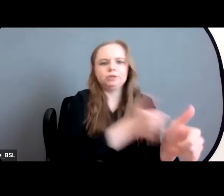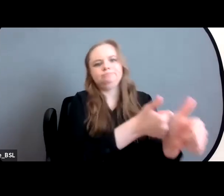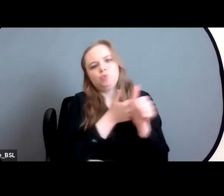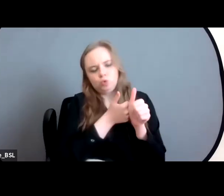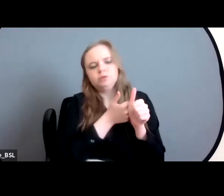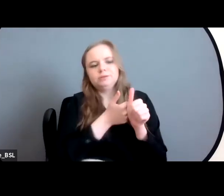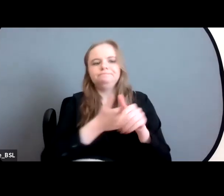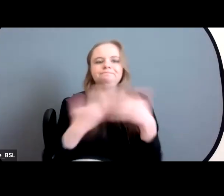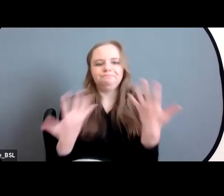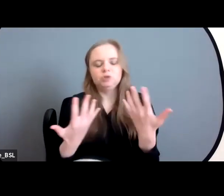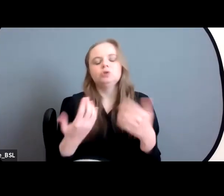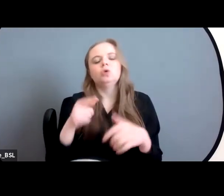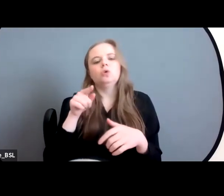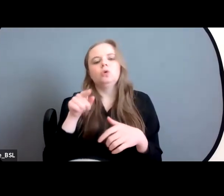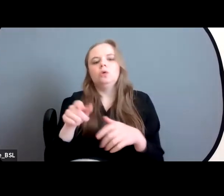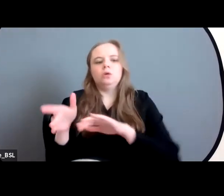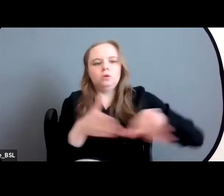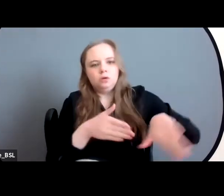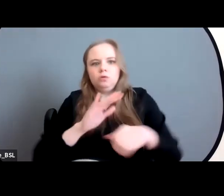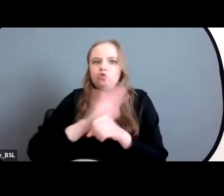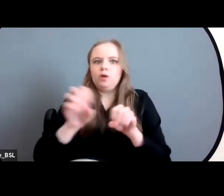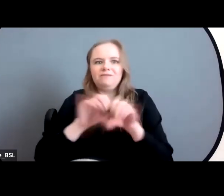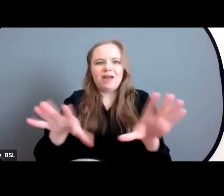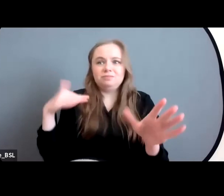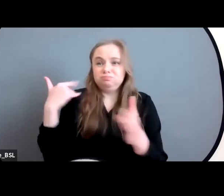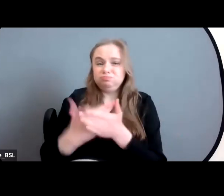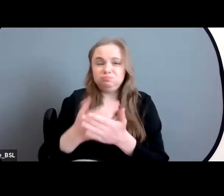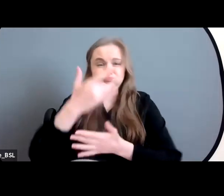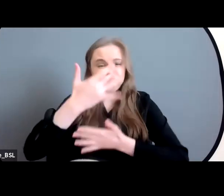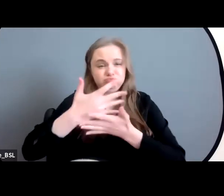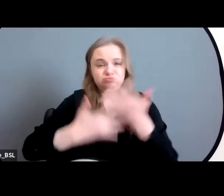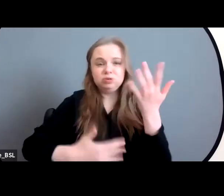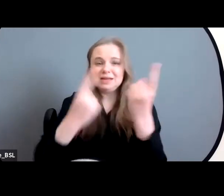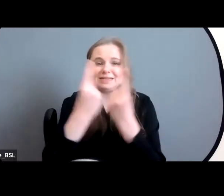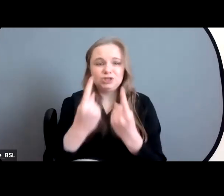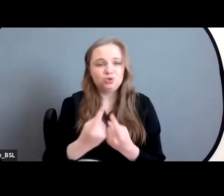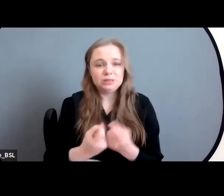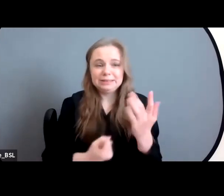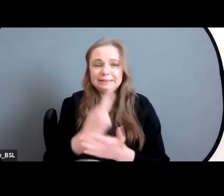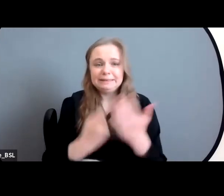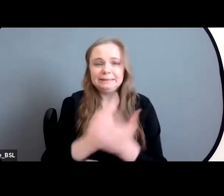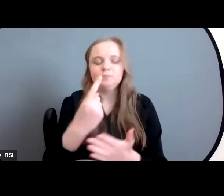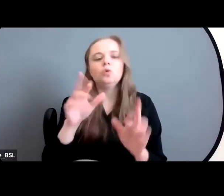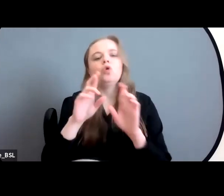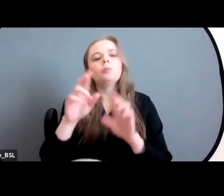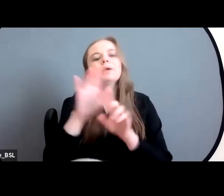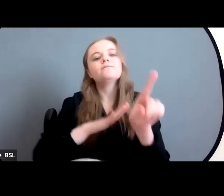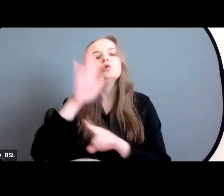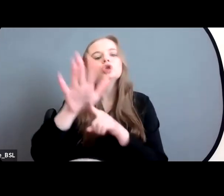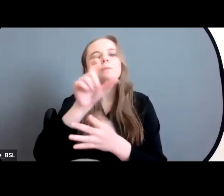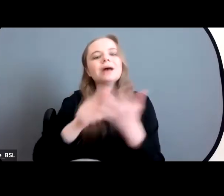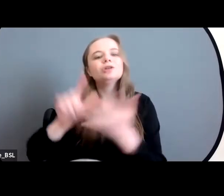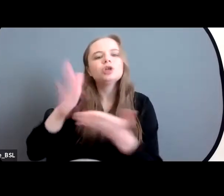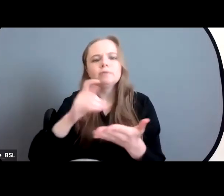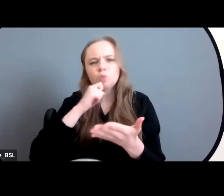think there's lots of issues that the pandemic has brought up, and I hope that future disability services are going to look at these more